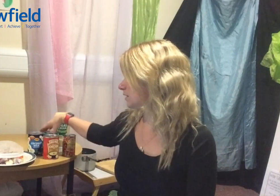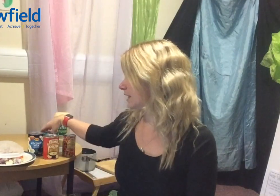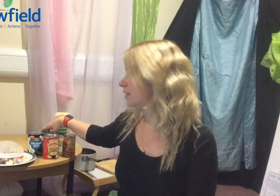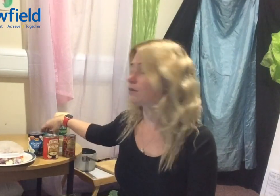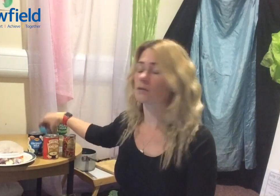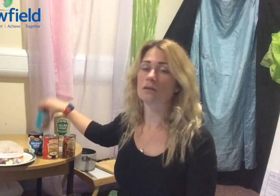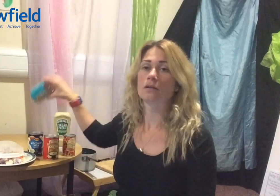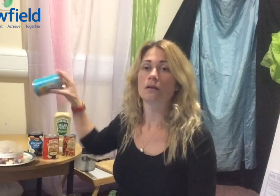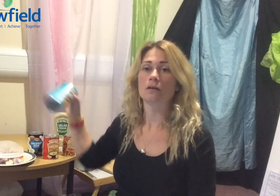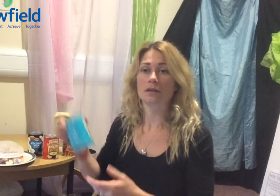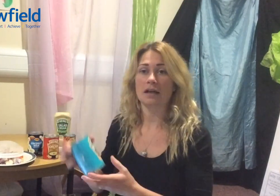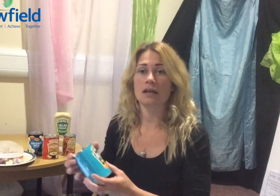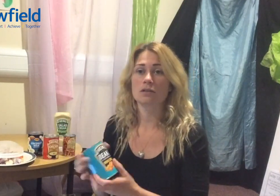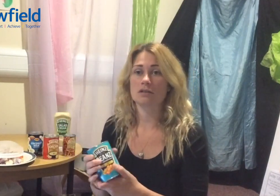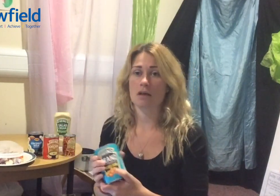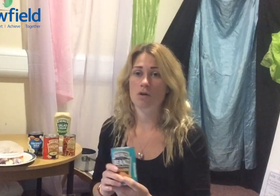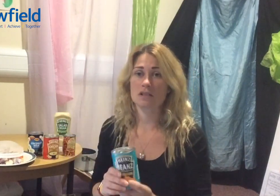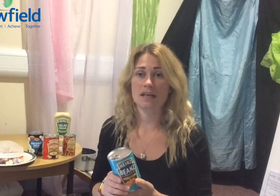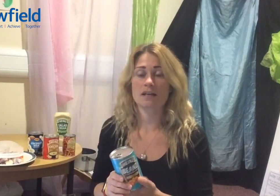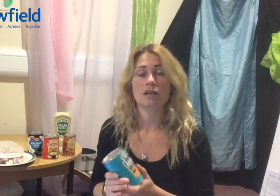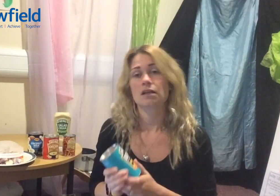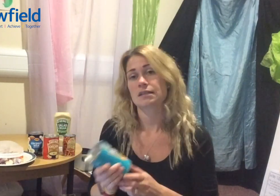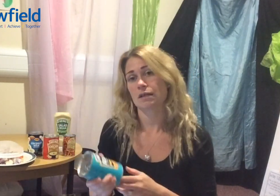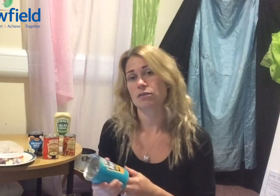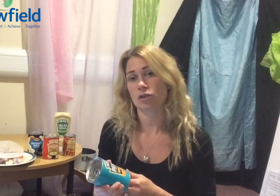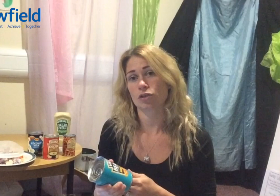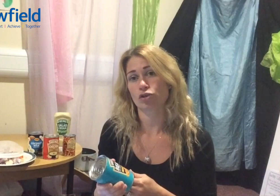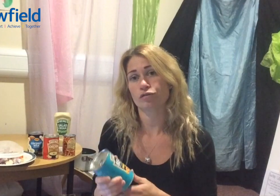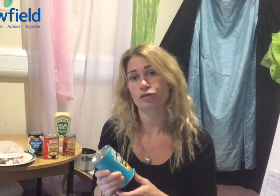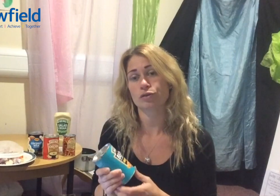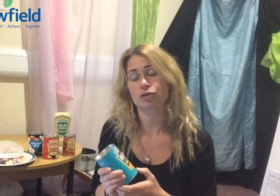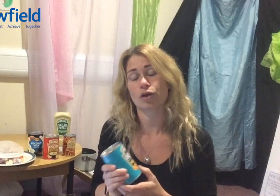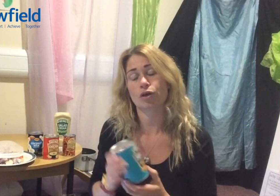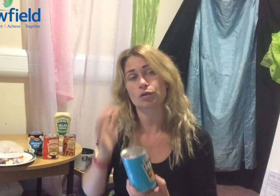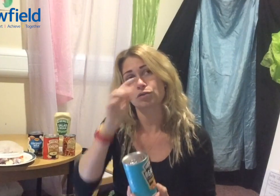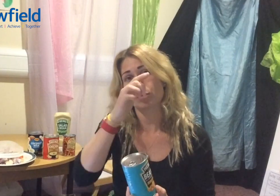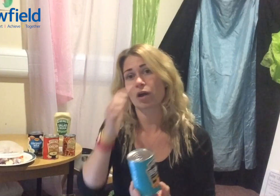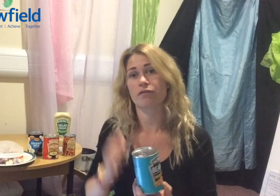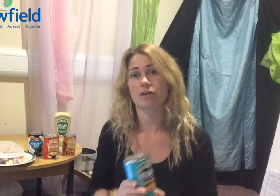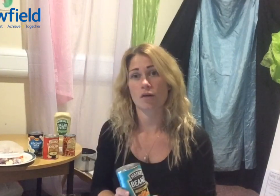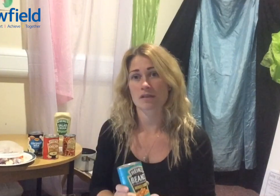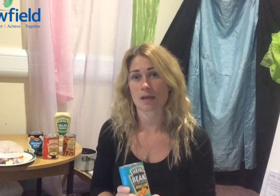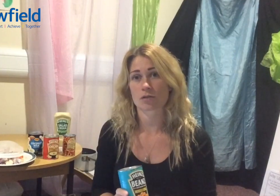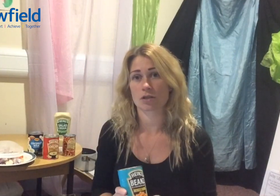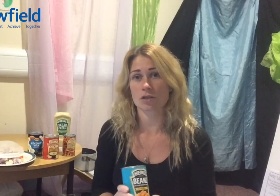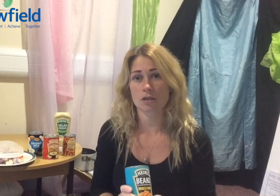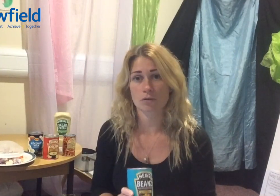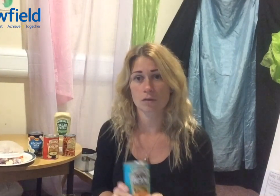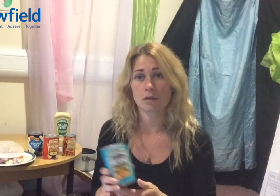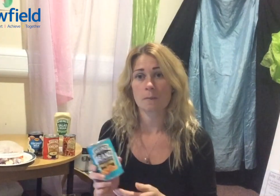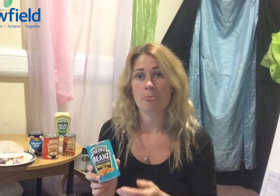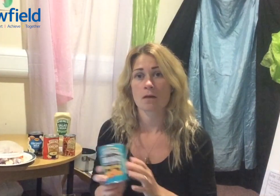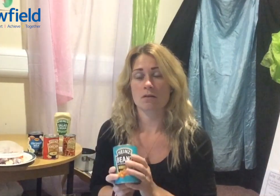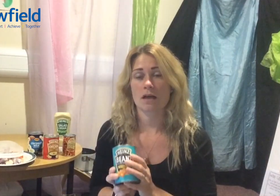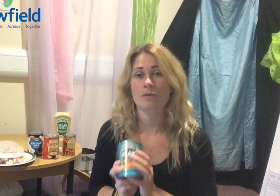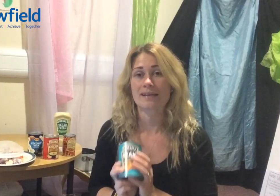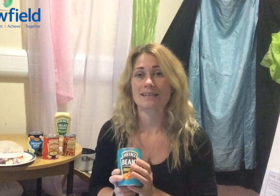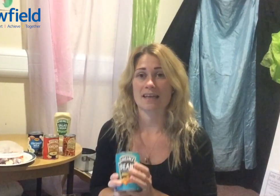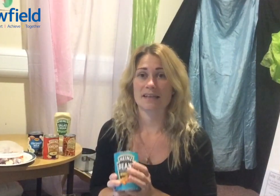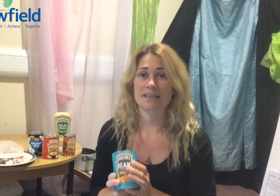tin. Okay, just take one tin down to your local food store or to drop it off in our reception at school. Okay, and we can take it